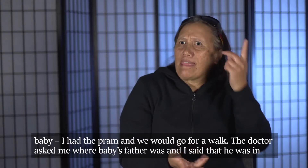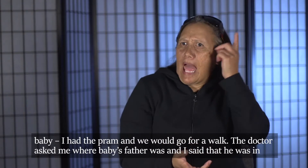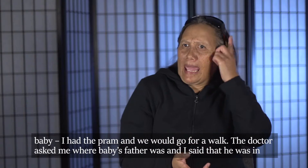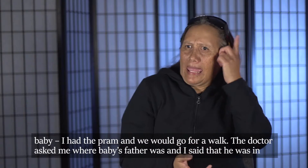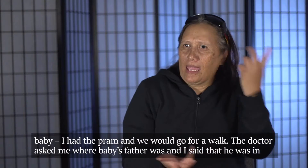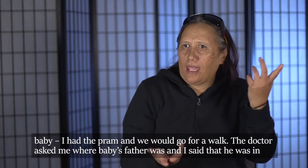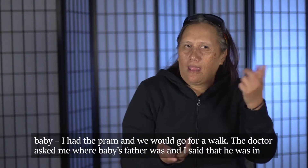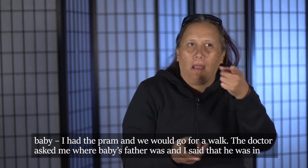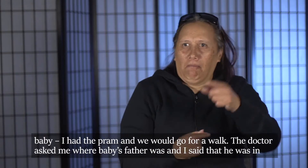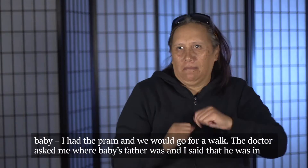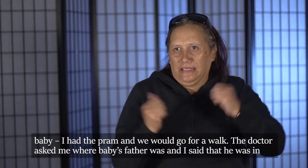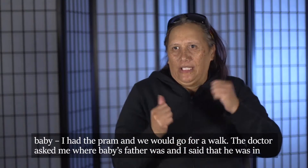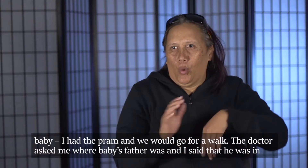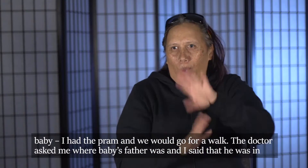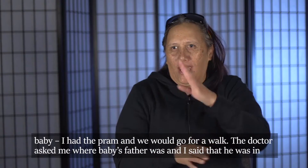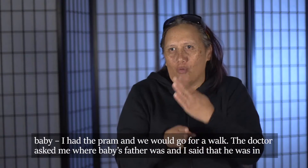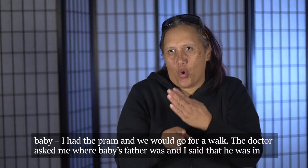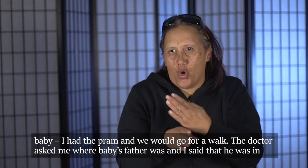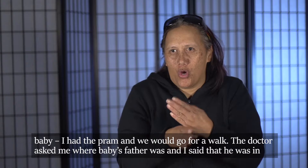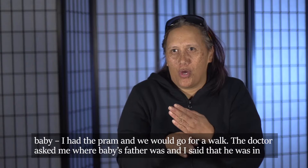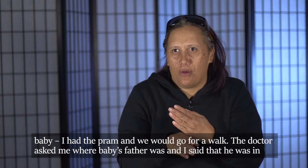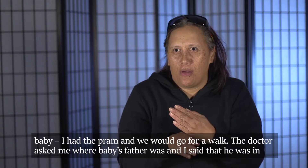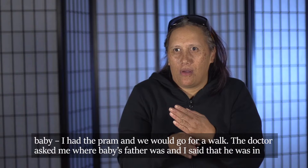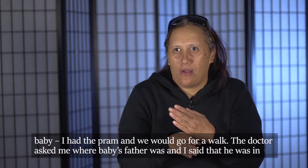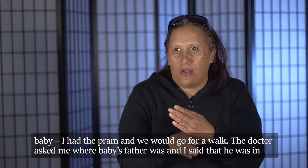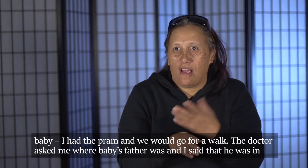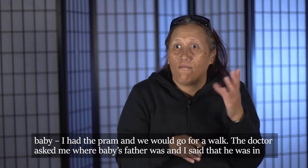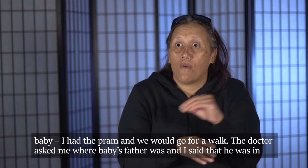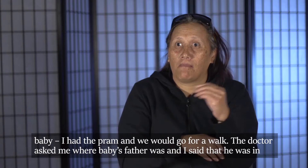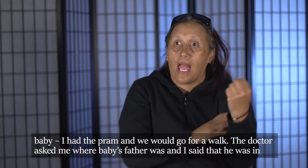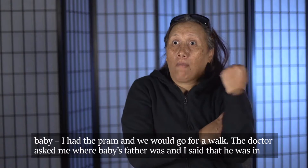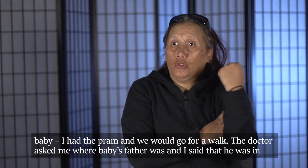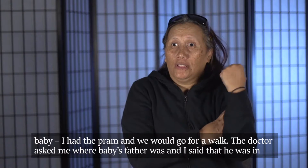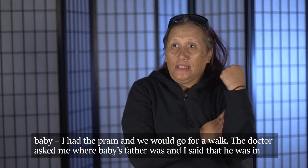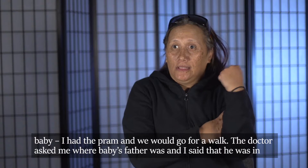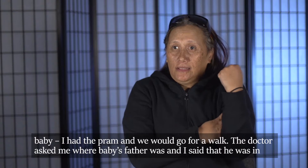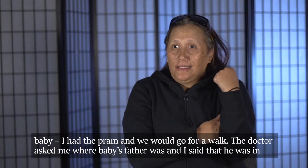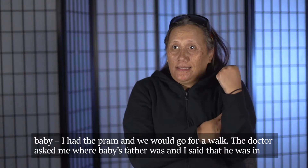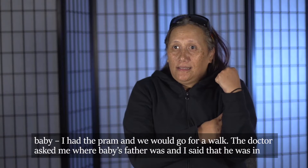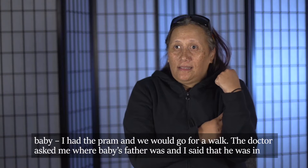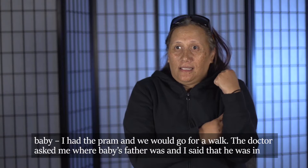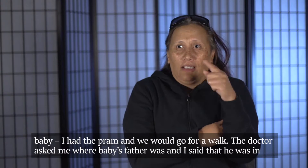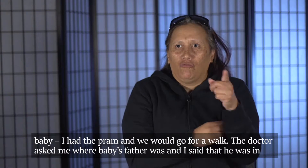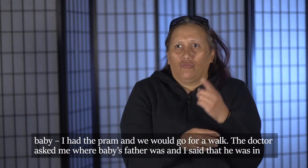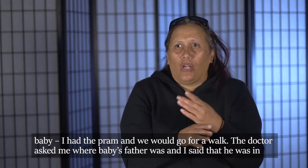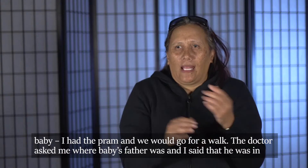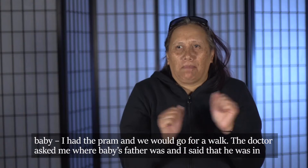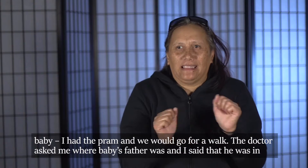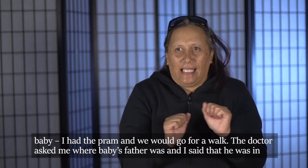pram and we would go for a walk. The doctor asked me where baby's father was, and